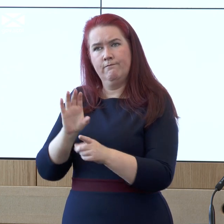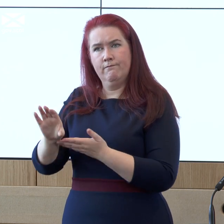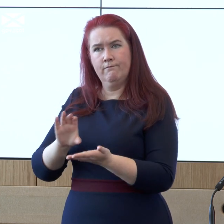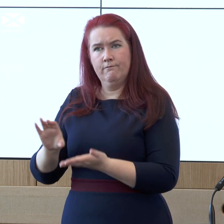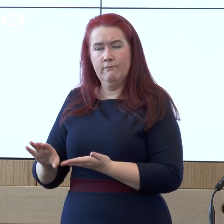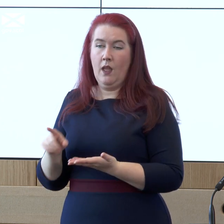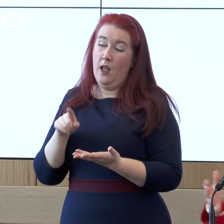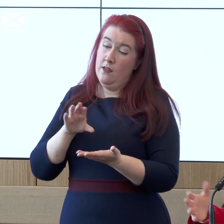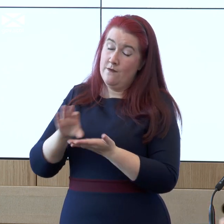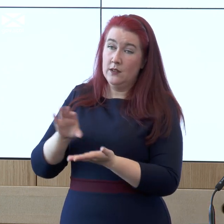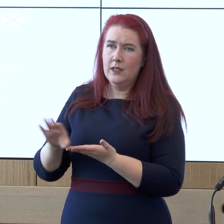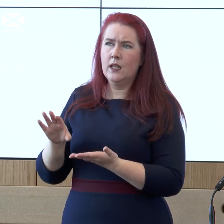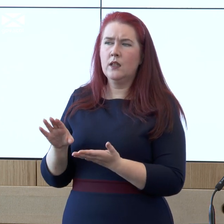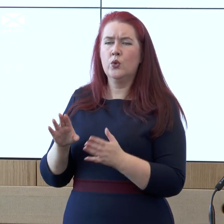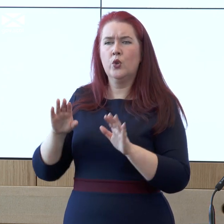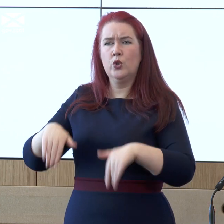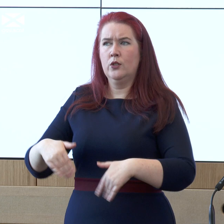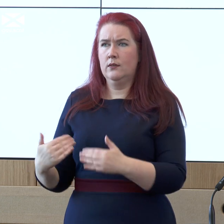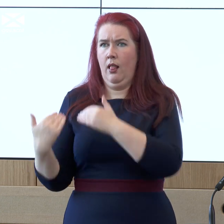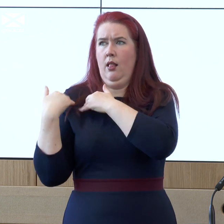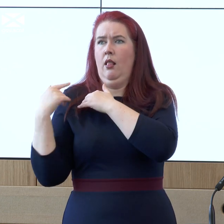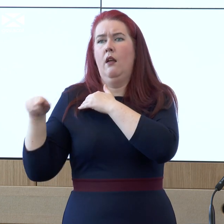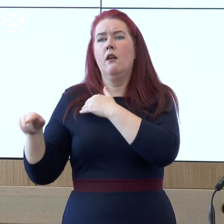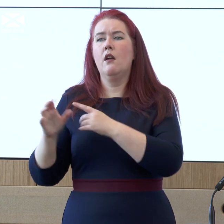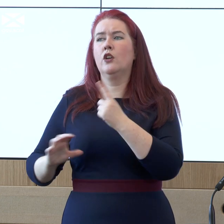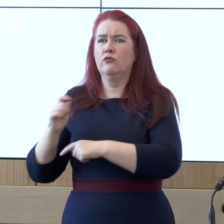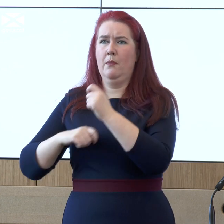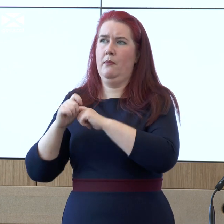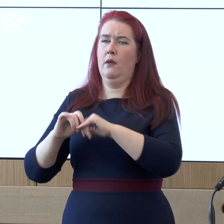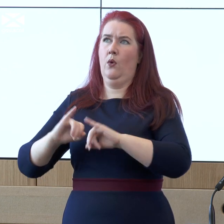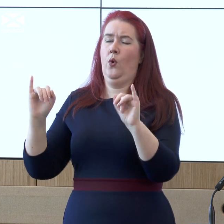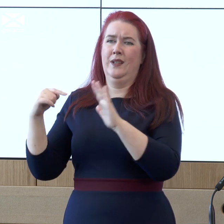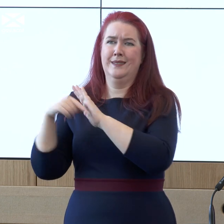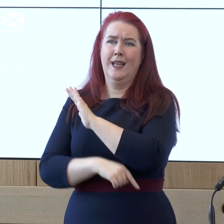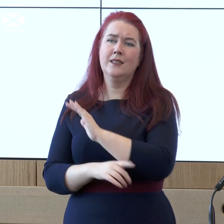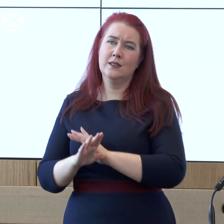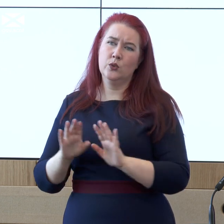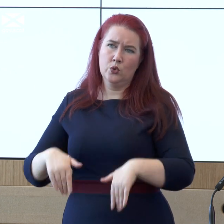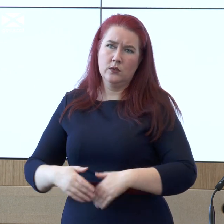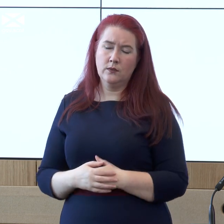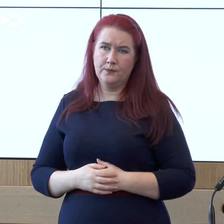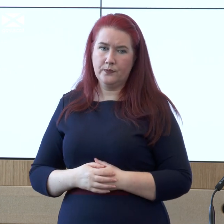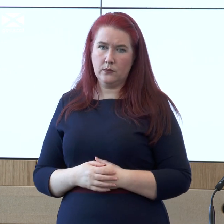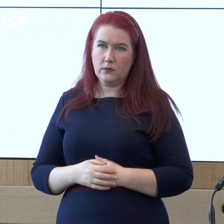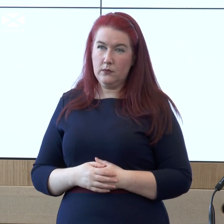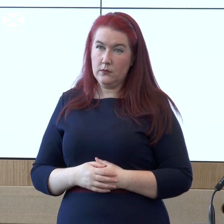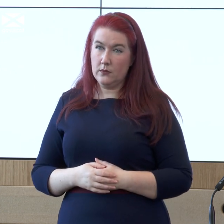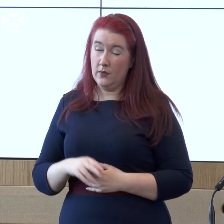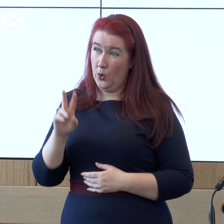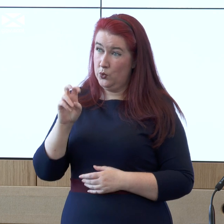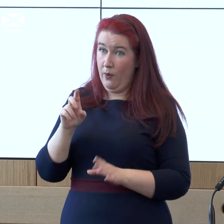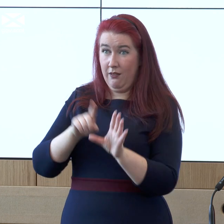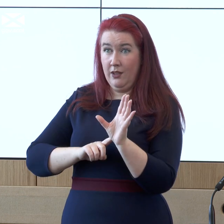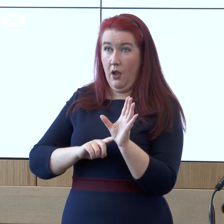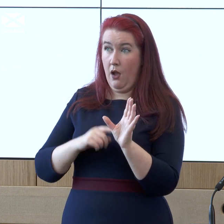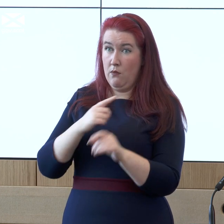available in a way that doesn't load these countries with unsustainable debt. Delivering on a 12-year-old promise is quite simply the right